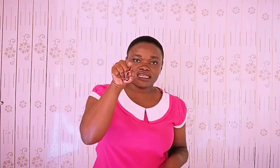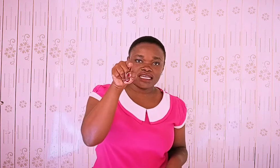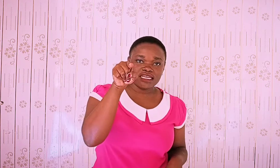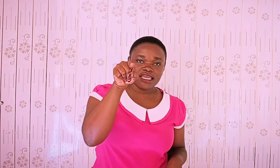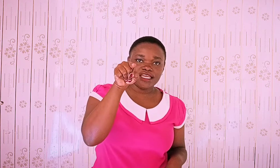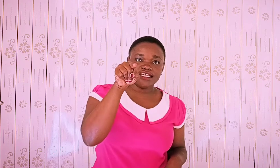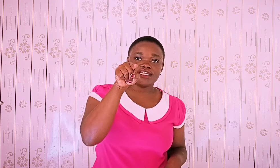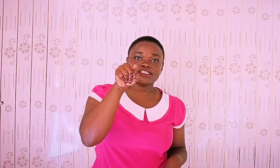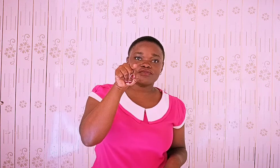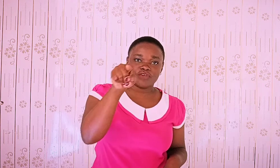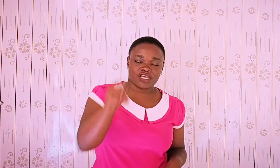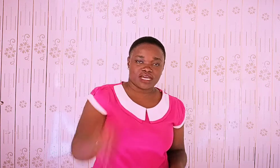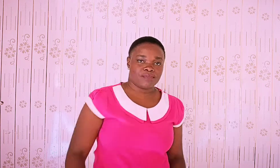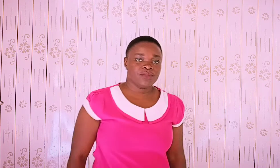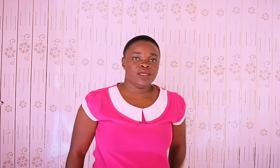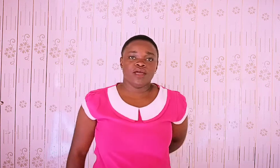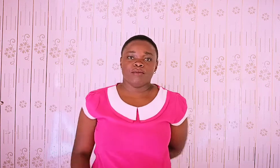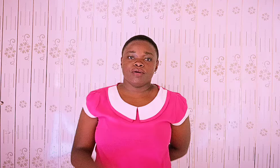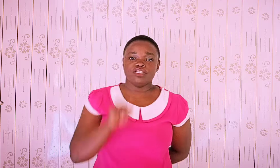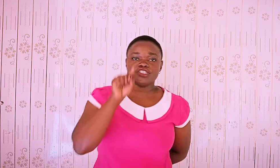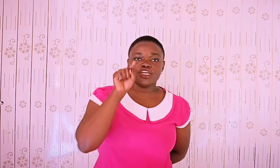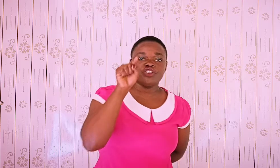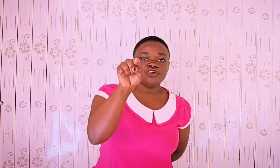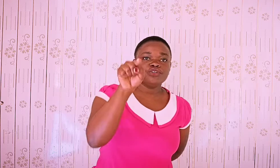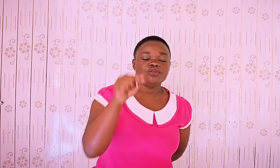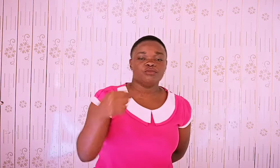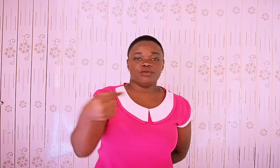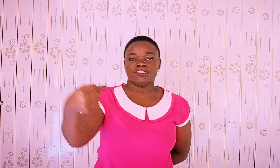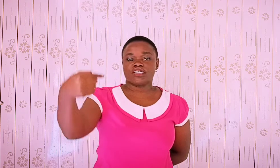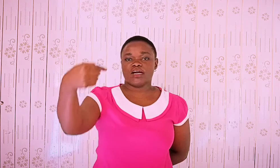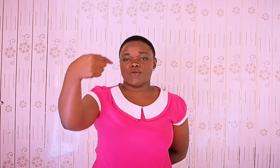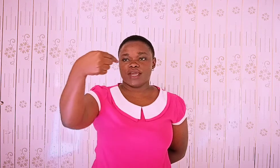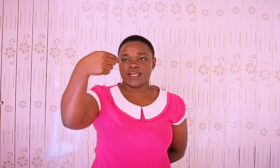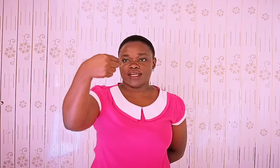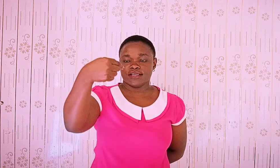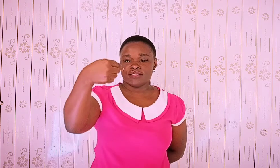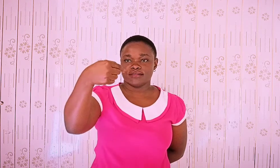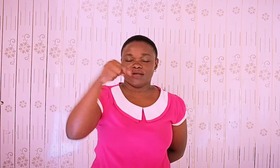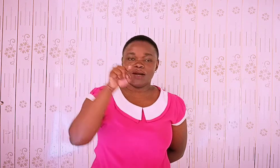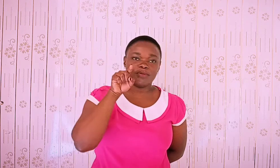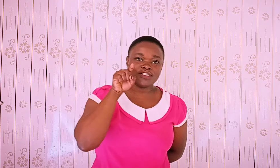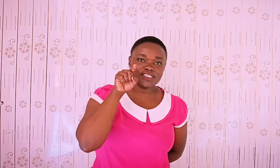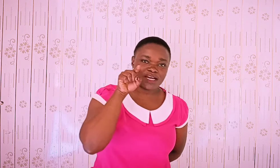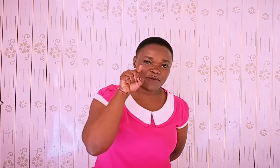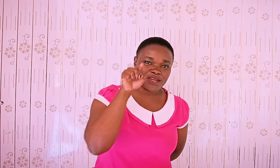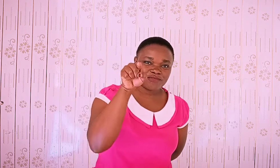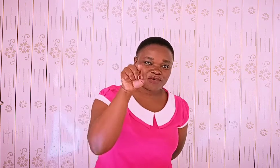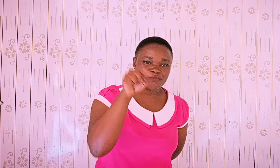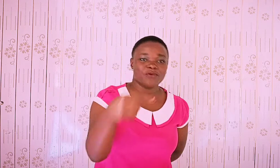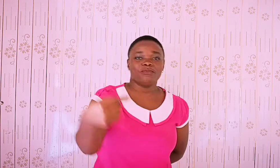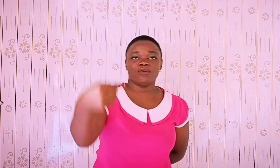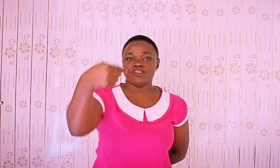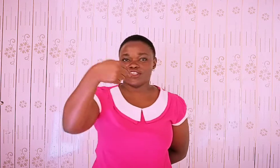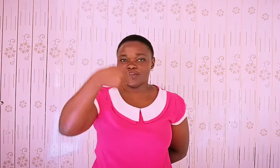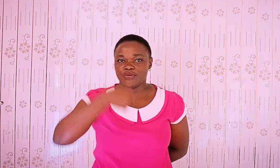extended index finger. Pointing you, pointing away from you, pointing